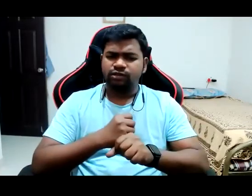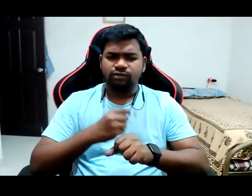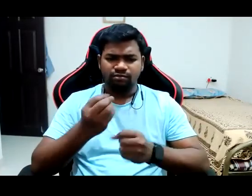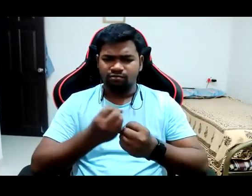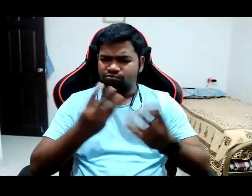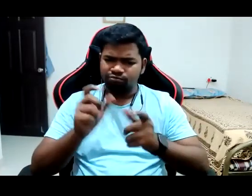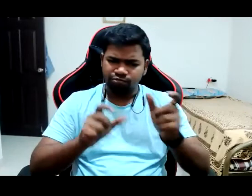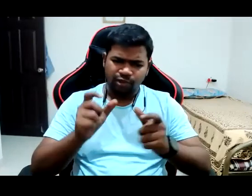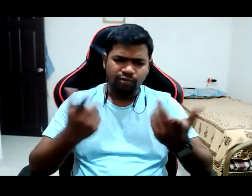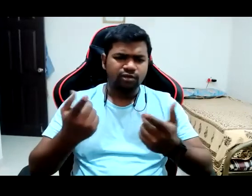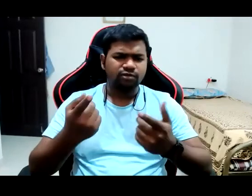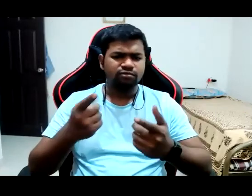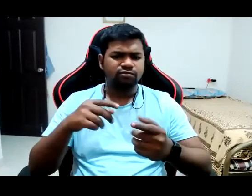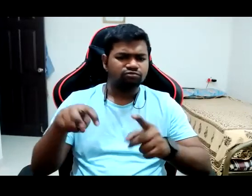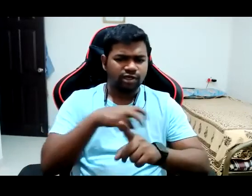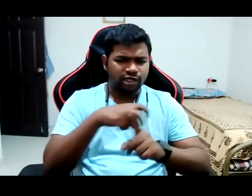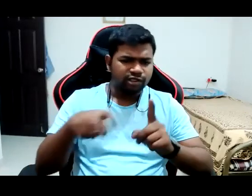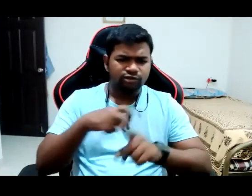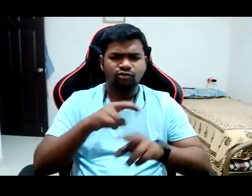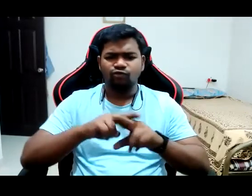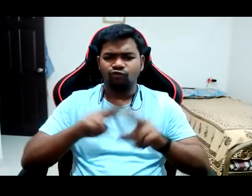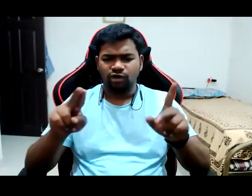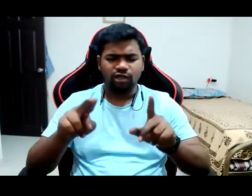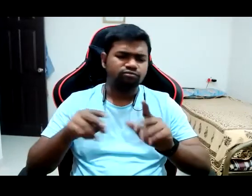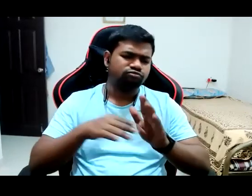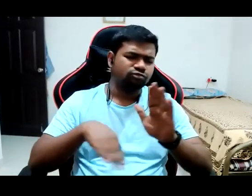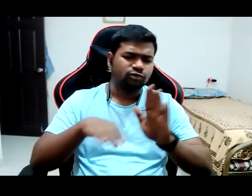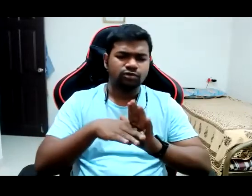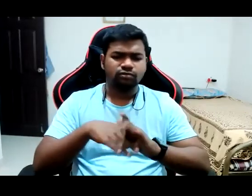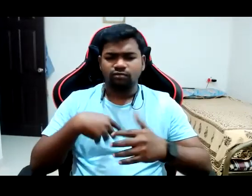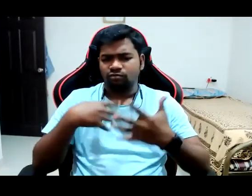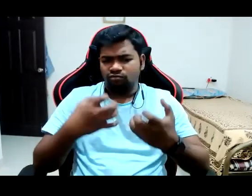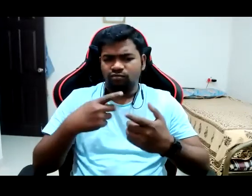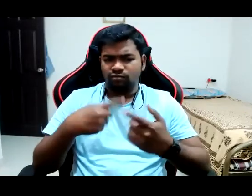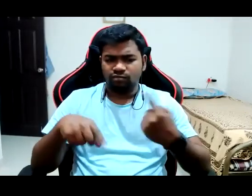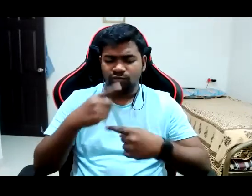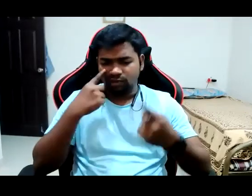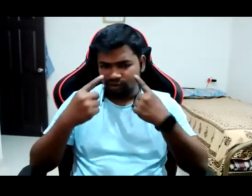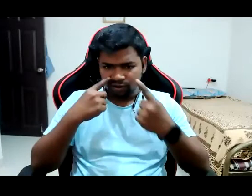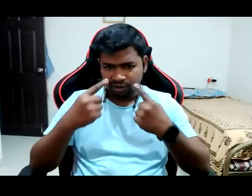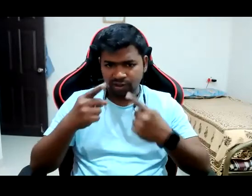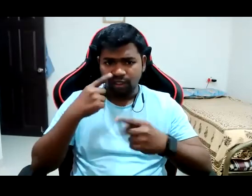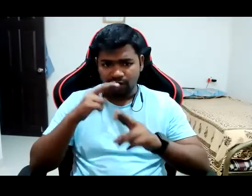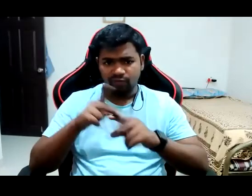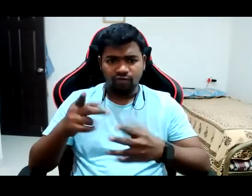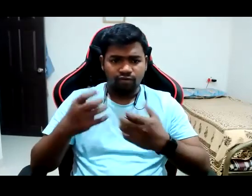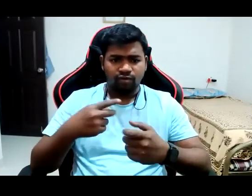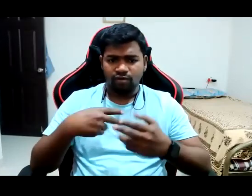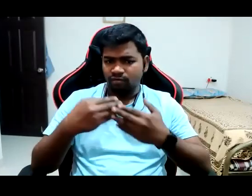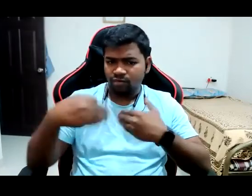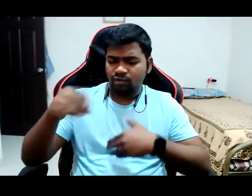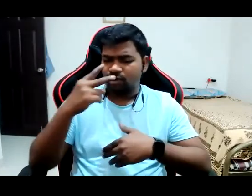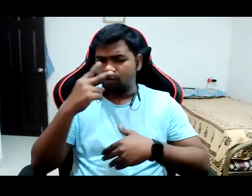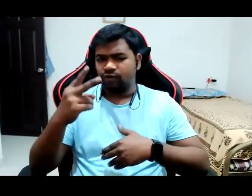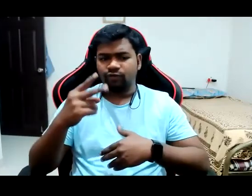getting internships and full-time positions. So really recommend you to check it out if you are looking for a job, or are looking